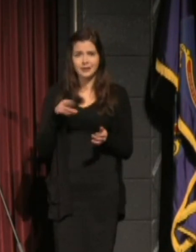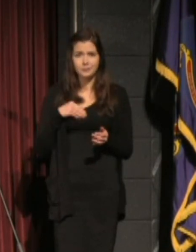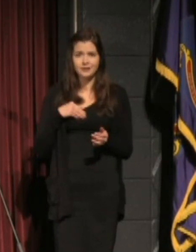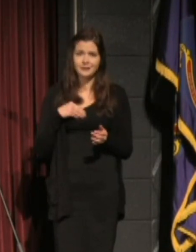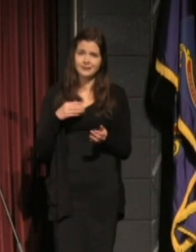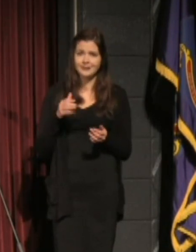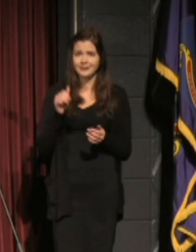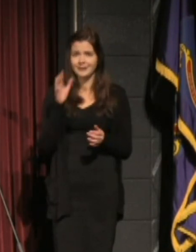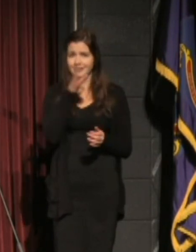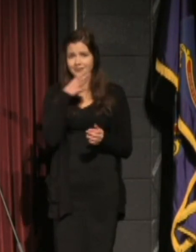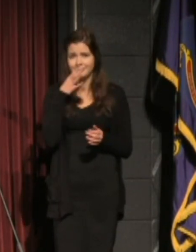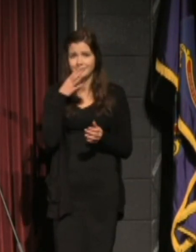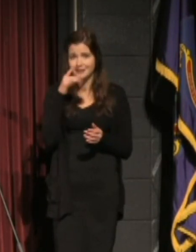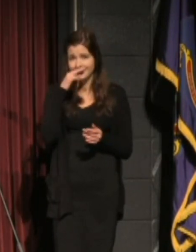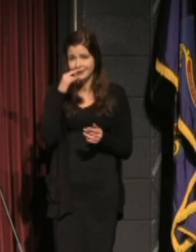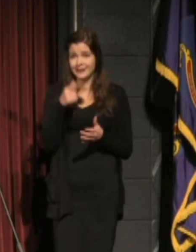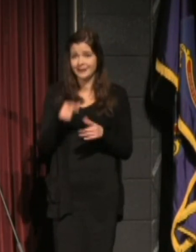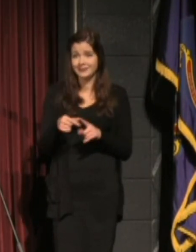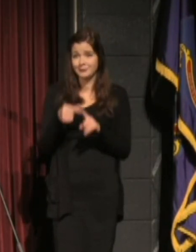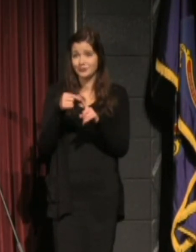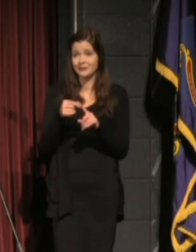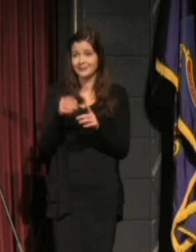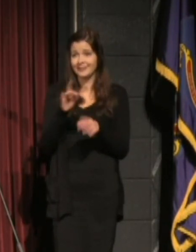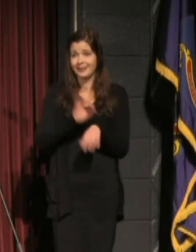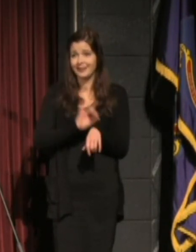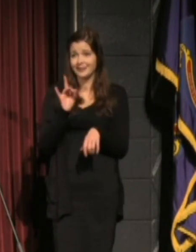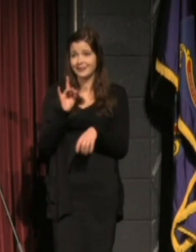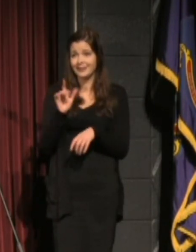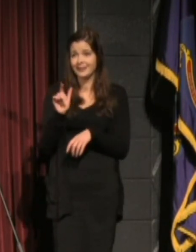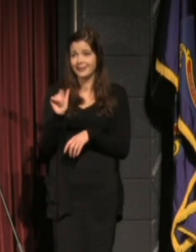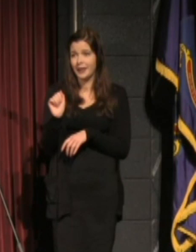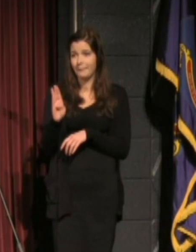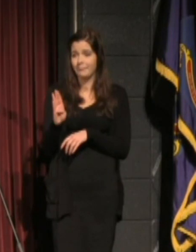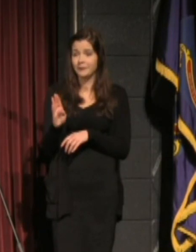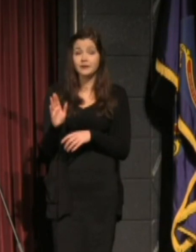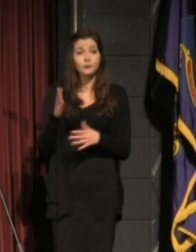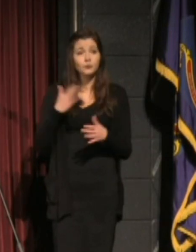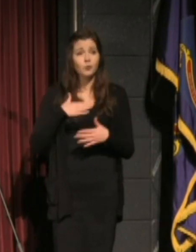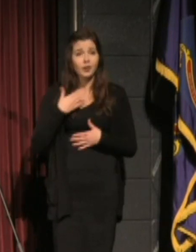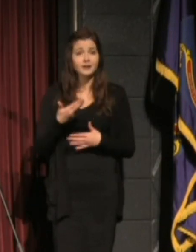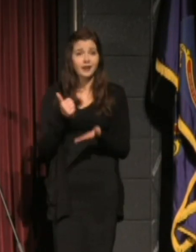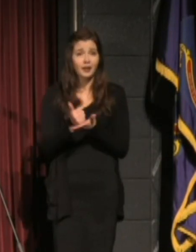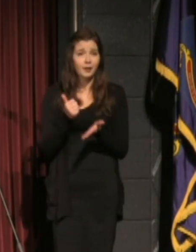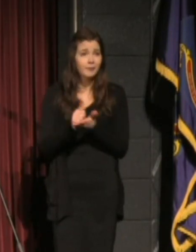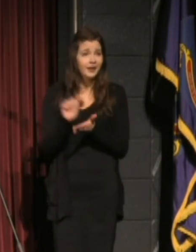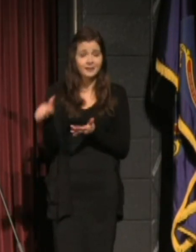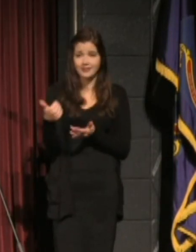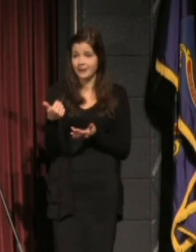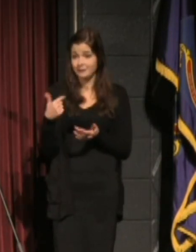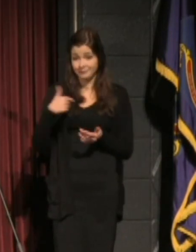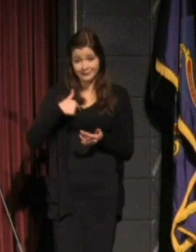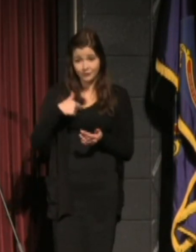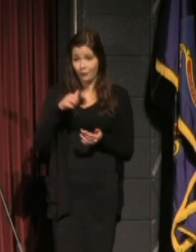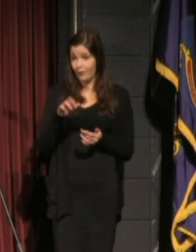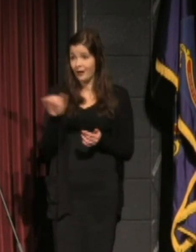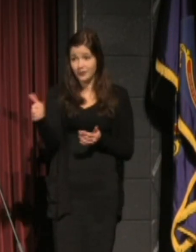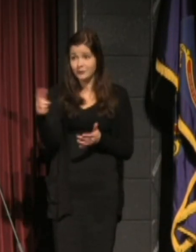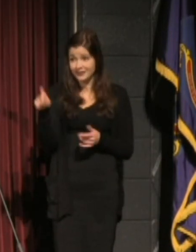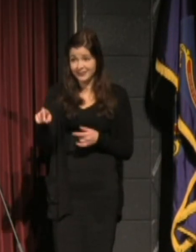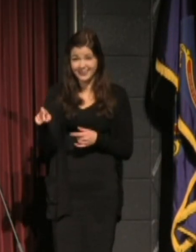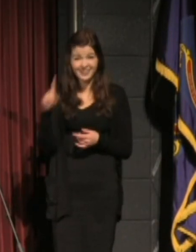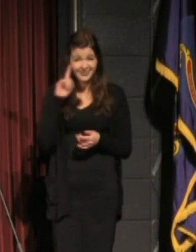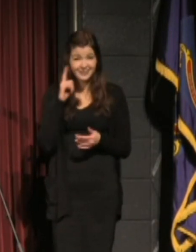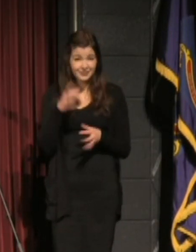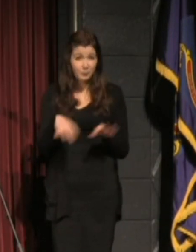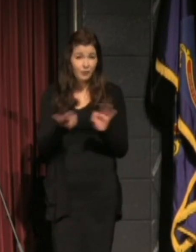lab. All of the teachers were always willing to help on anything myself or anyone ever needed, and I think that speaks a lot